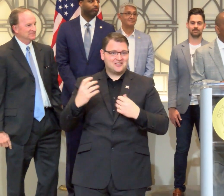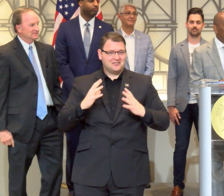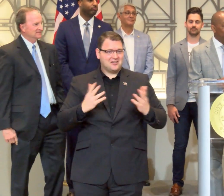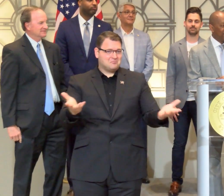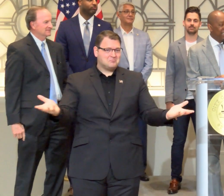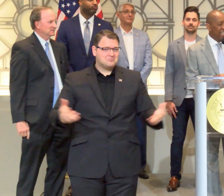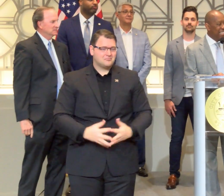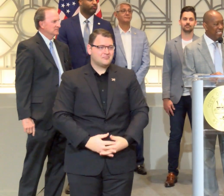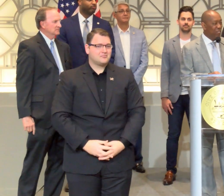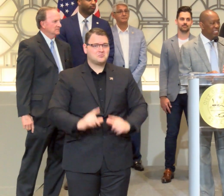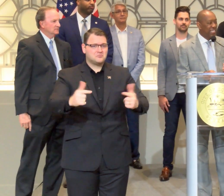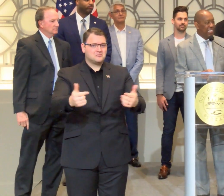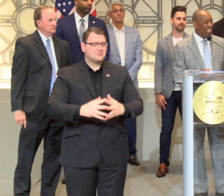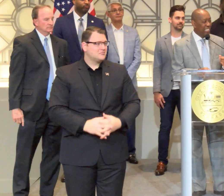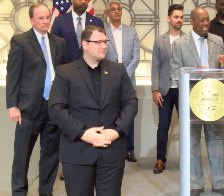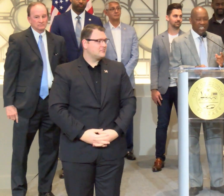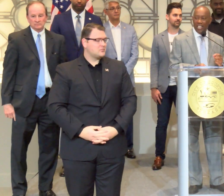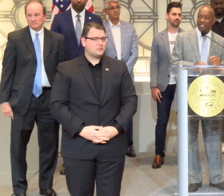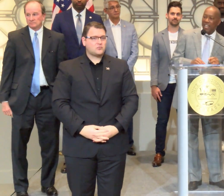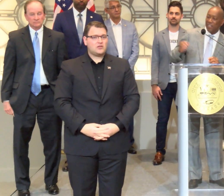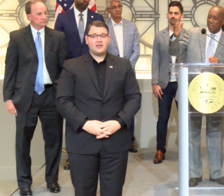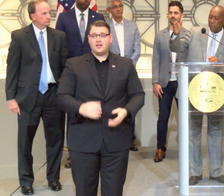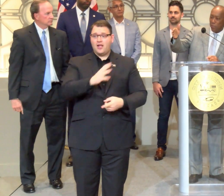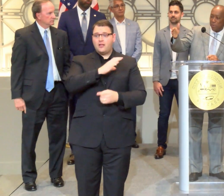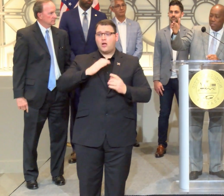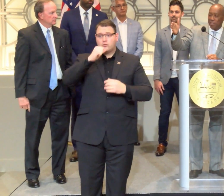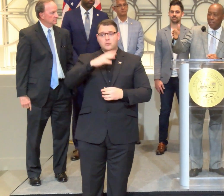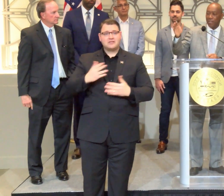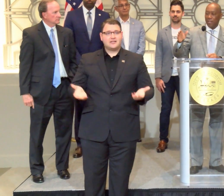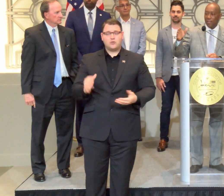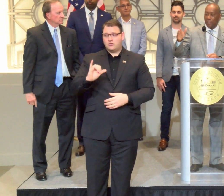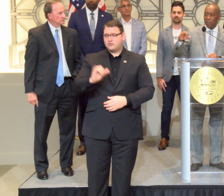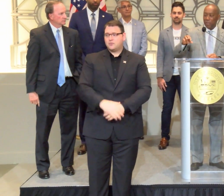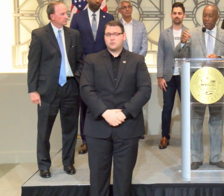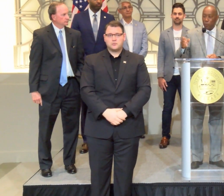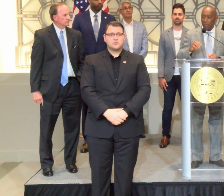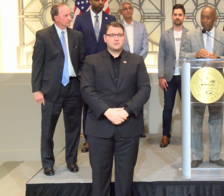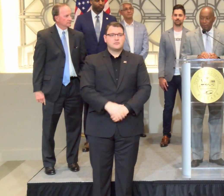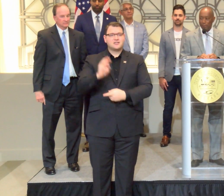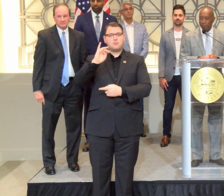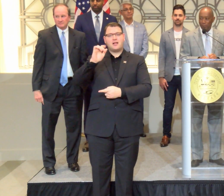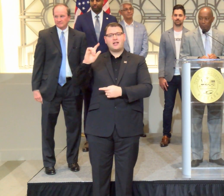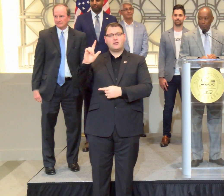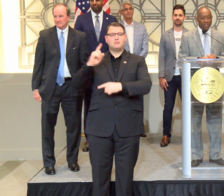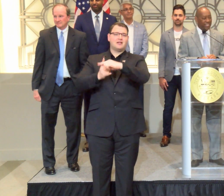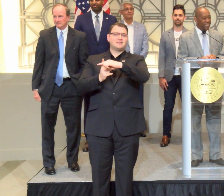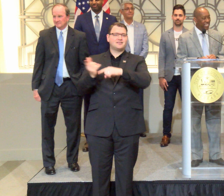feel free to ask anyone. And the Congresswoman, she's Millennial Plus.